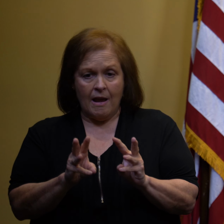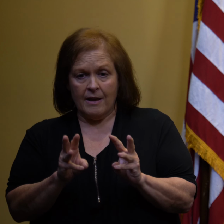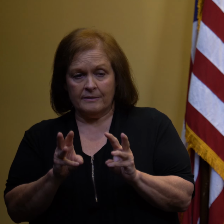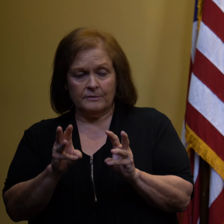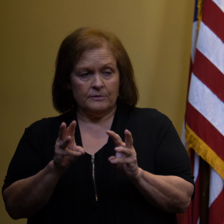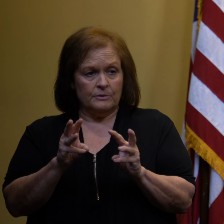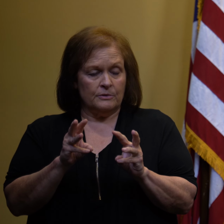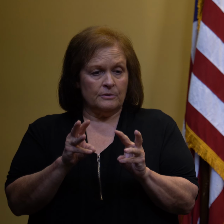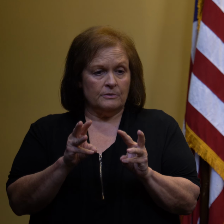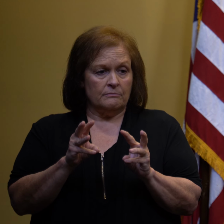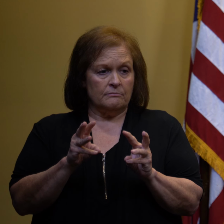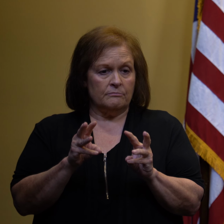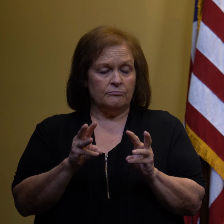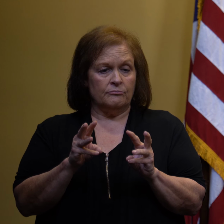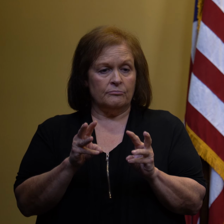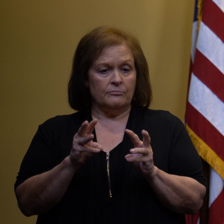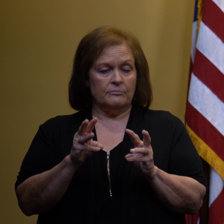to